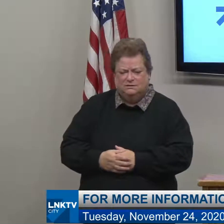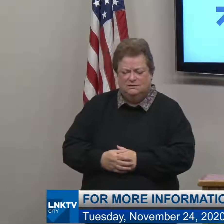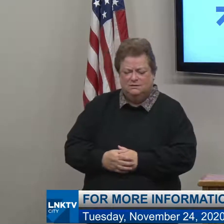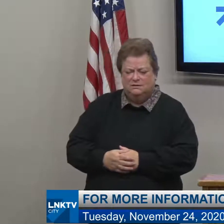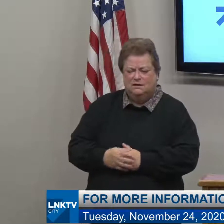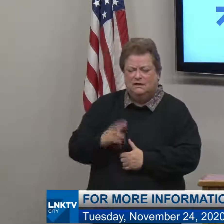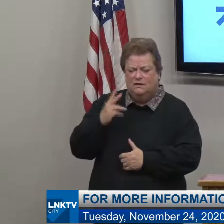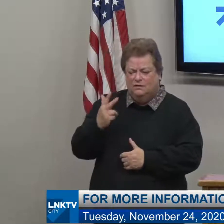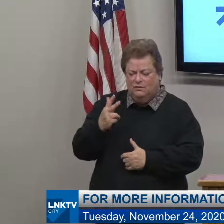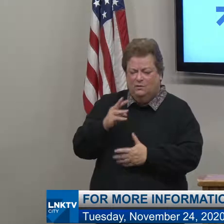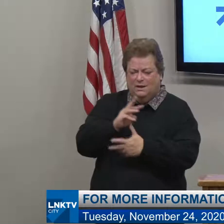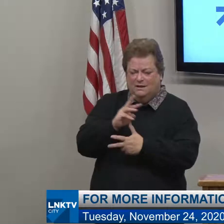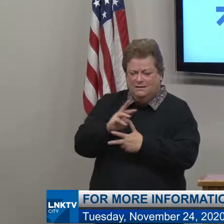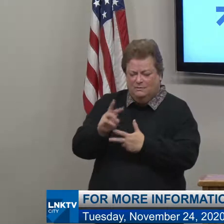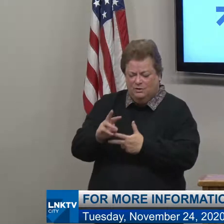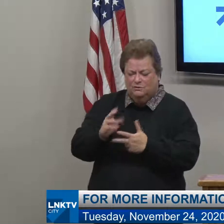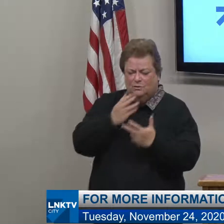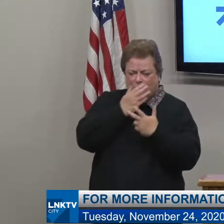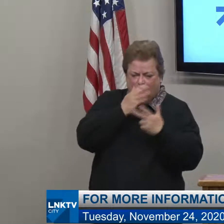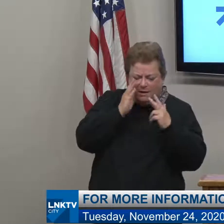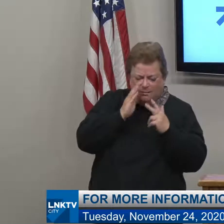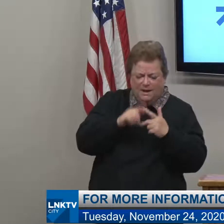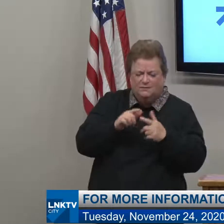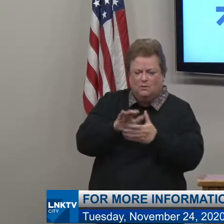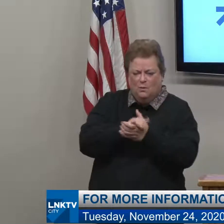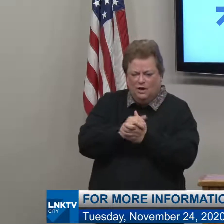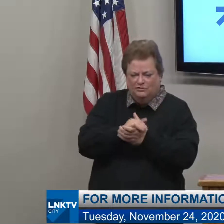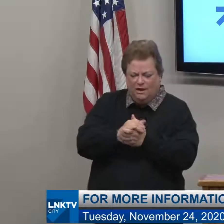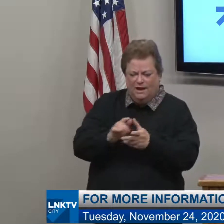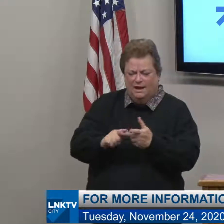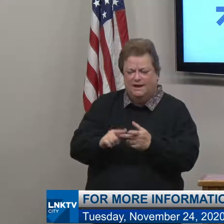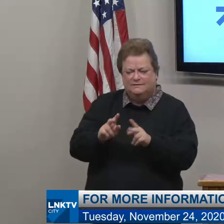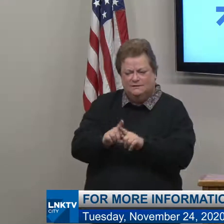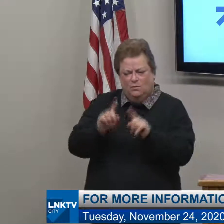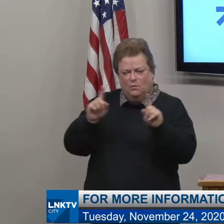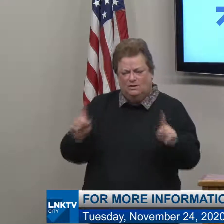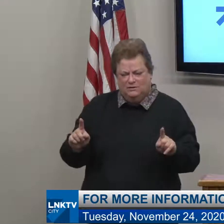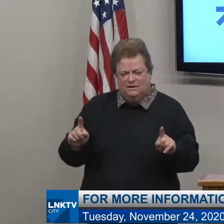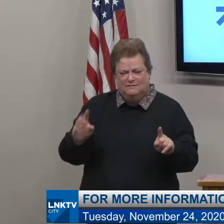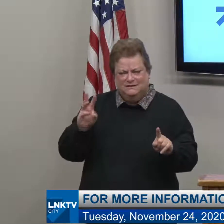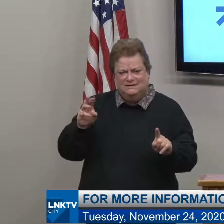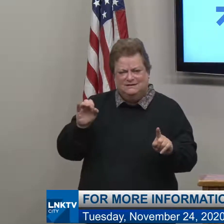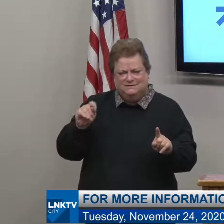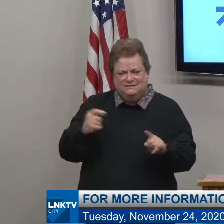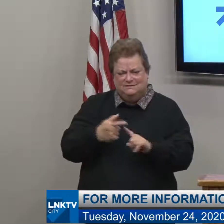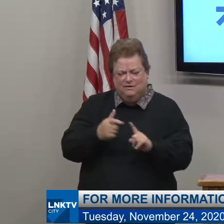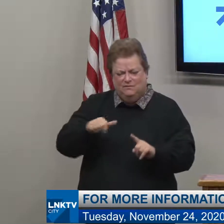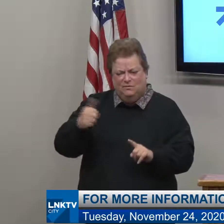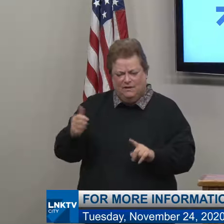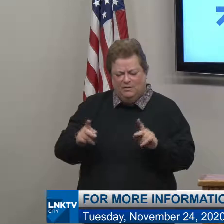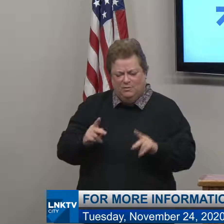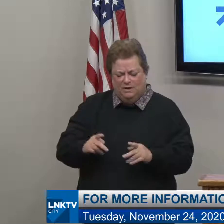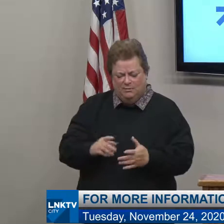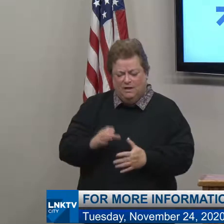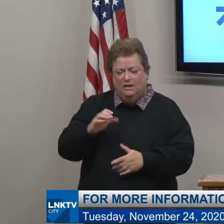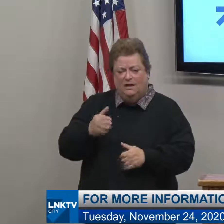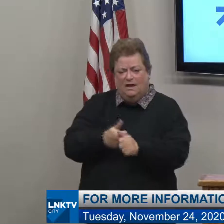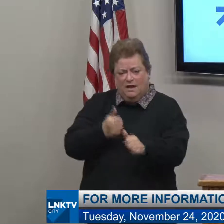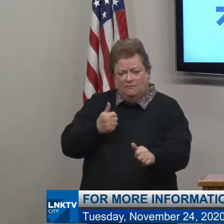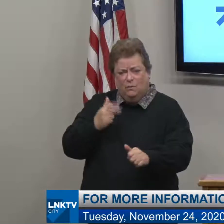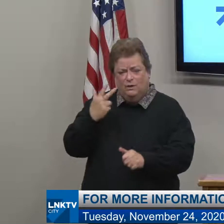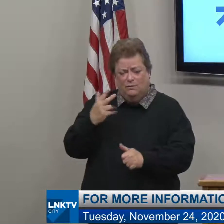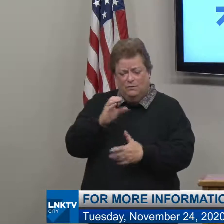3 W's. Wear a mask, wash your hands, and watch your distance, keeping 6 feet from others. Avoid the 3